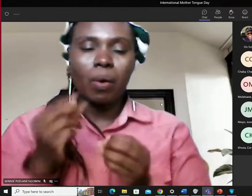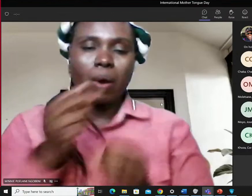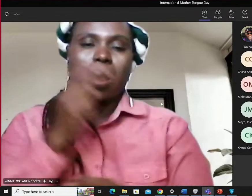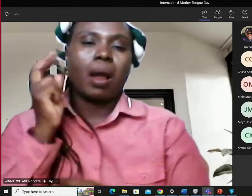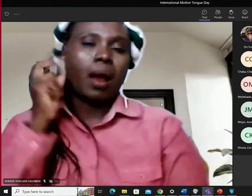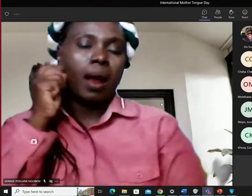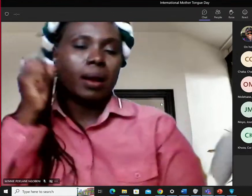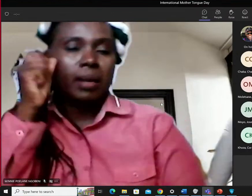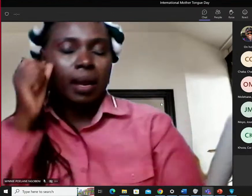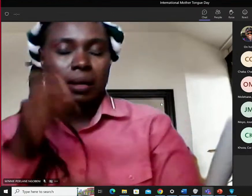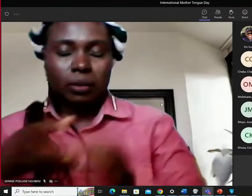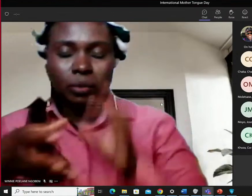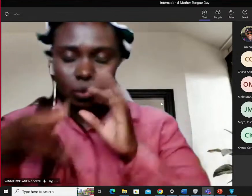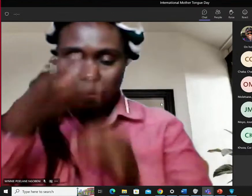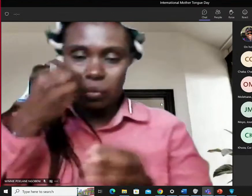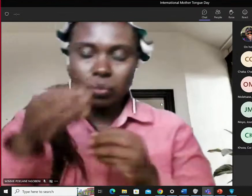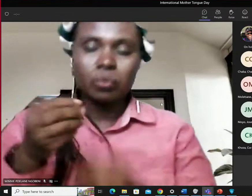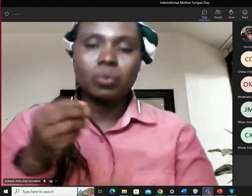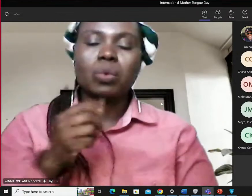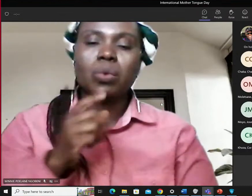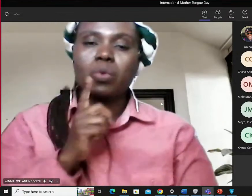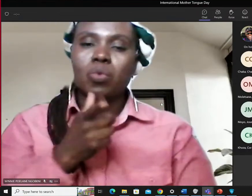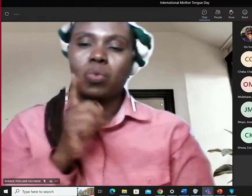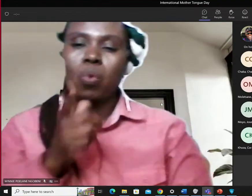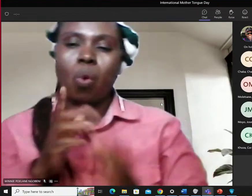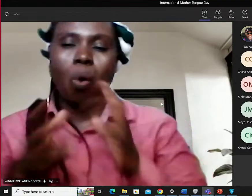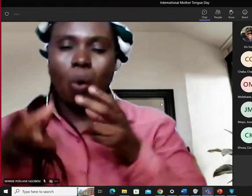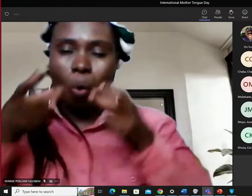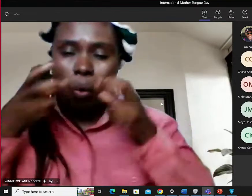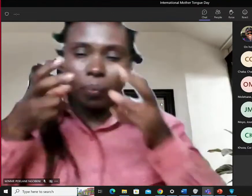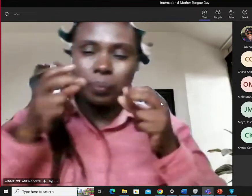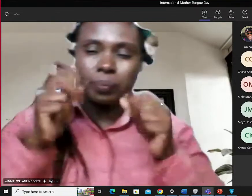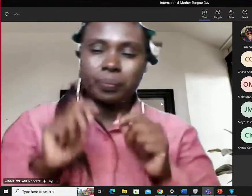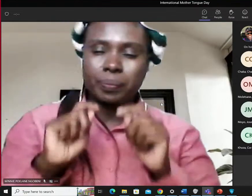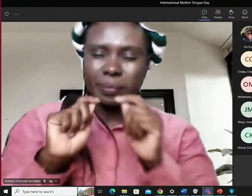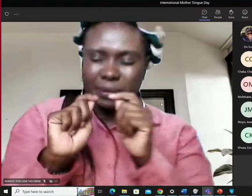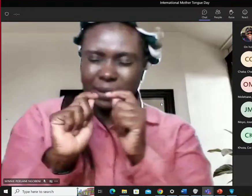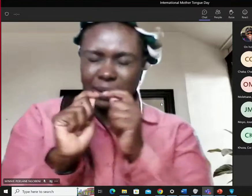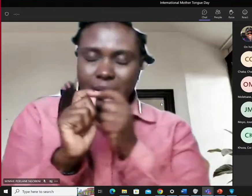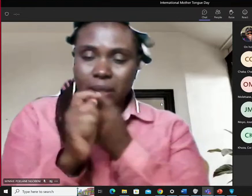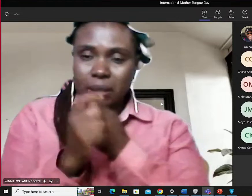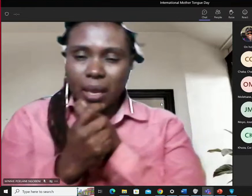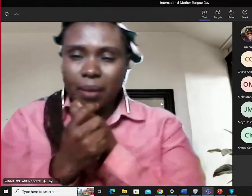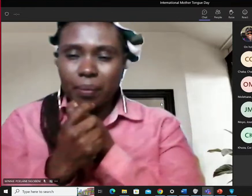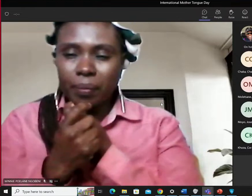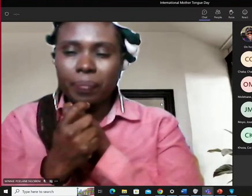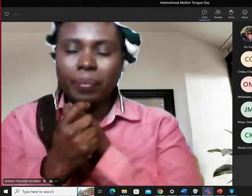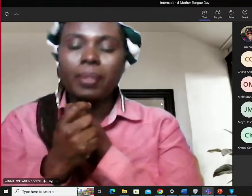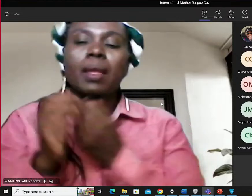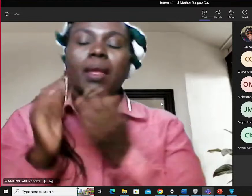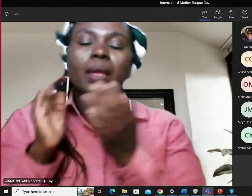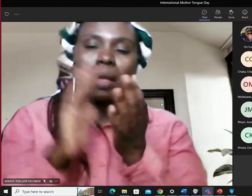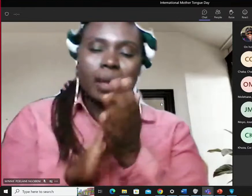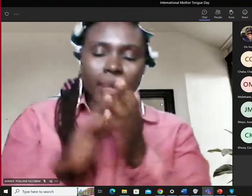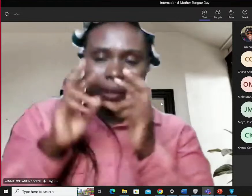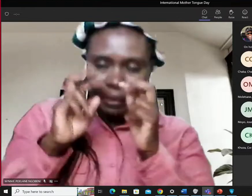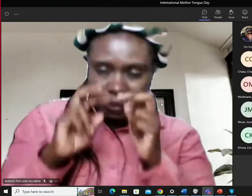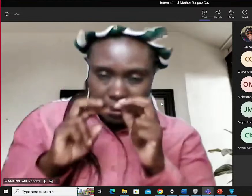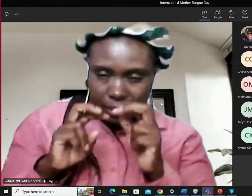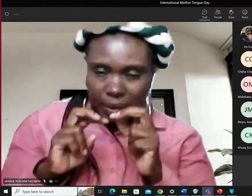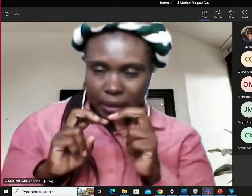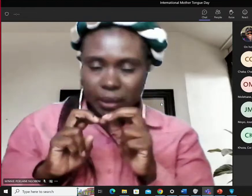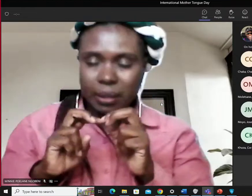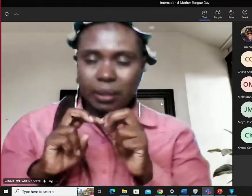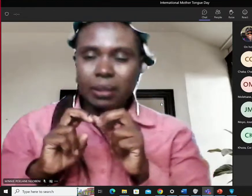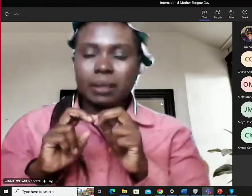also instrumental in transcribing and also checking transcripts here at UNISA. This person